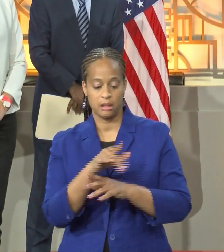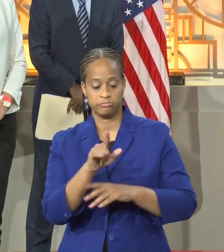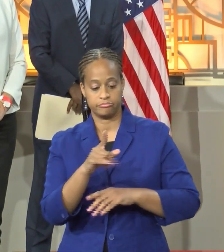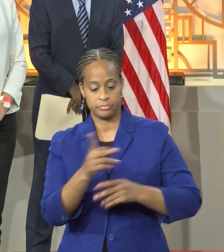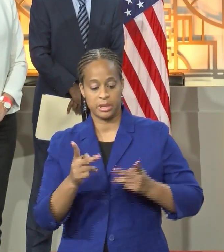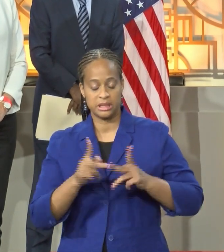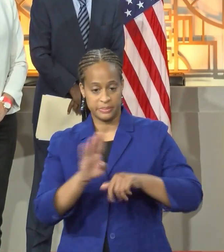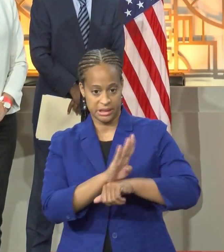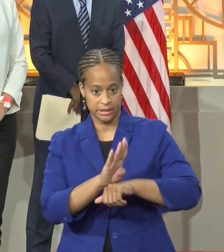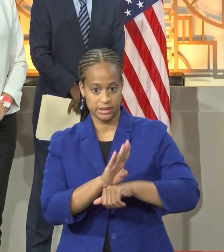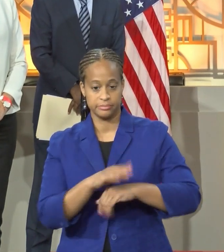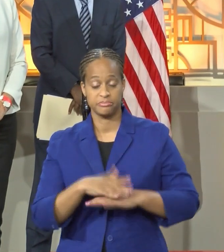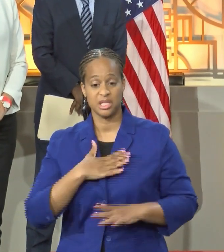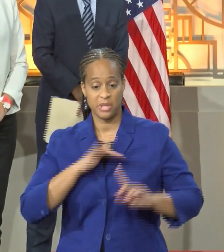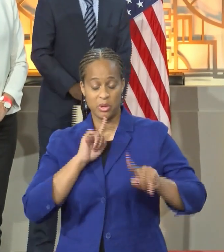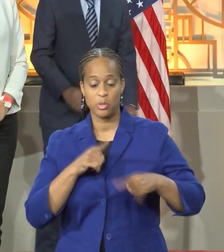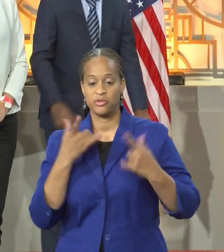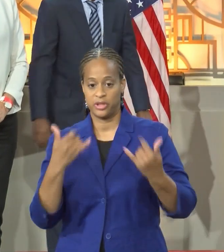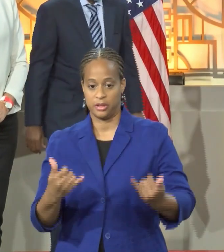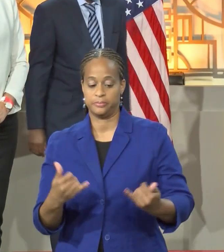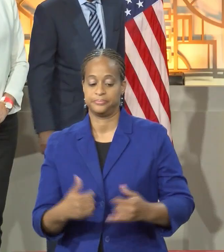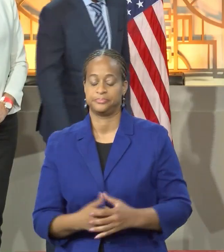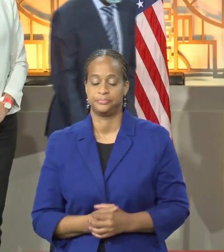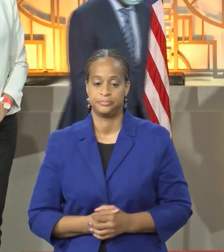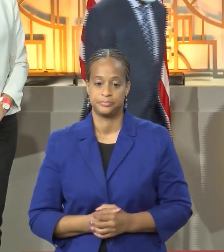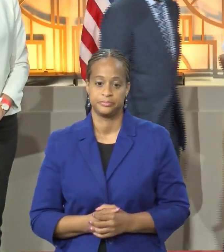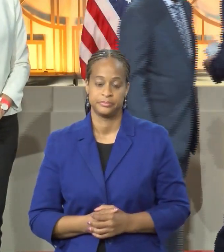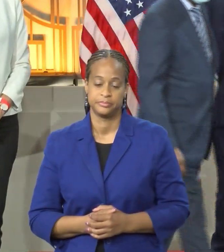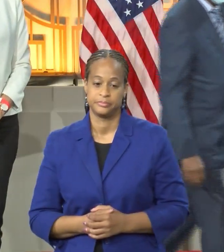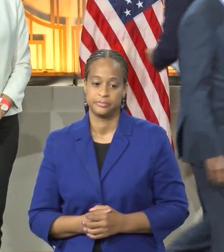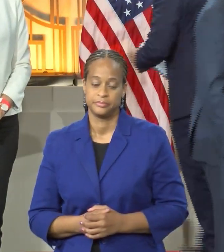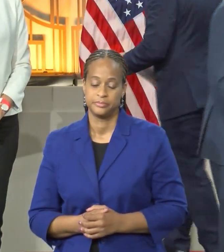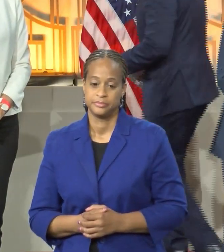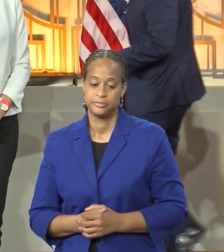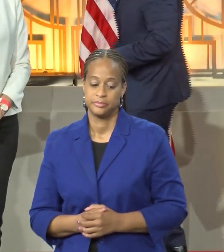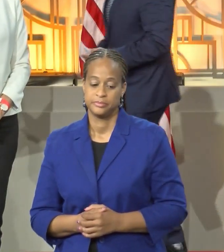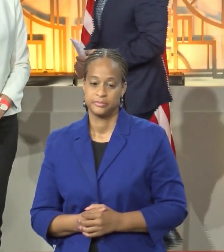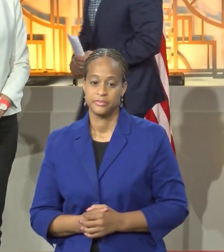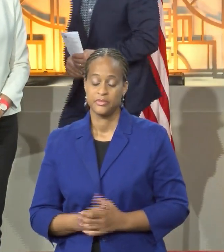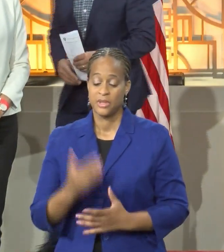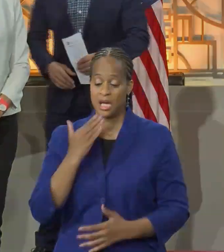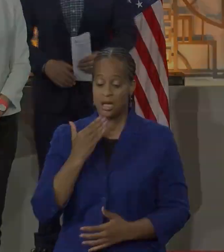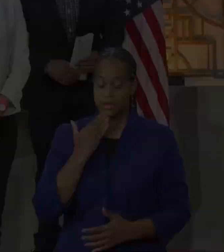establishment. That is my report for now. Thanks, Chief Pena.